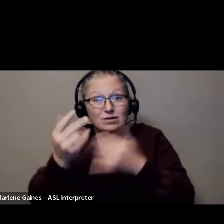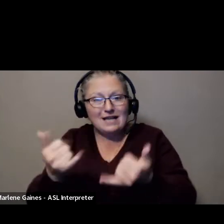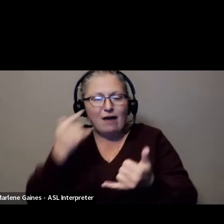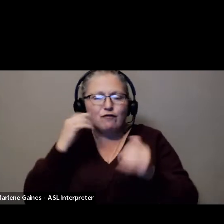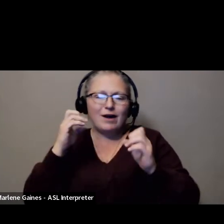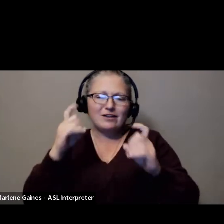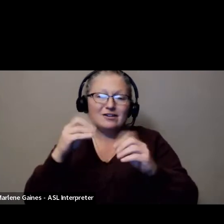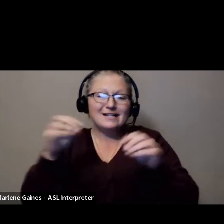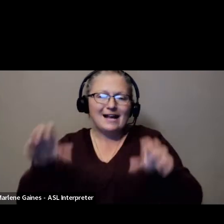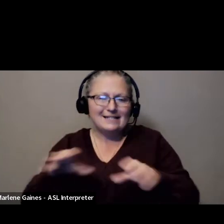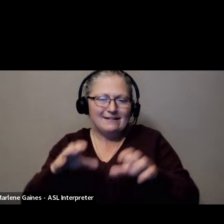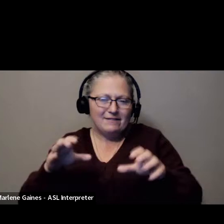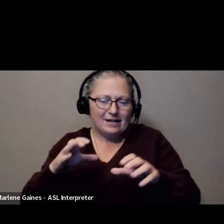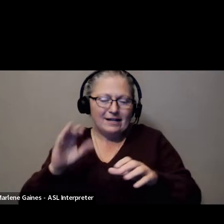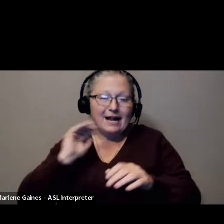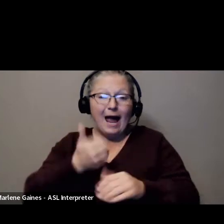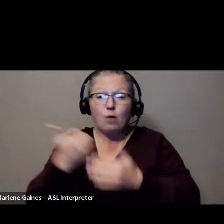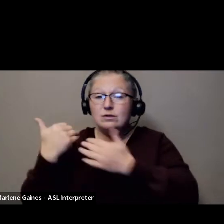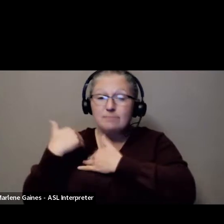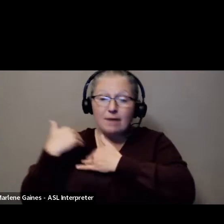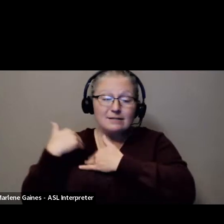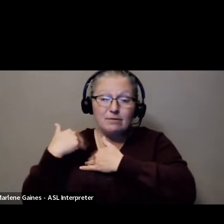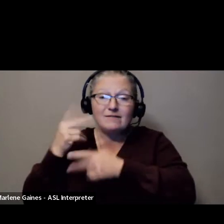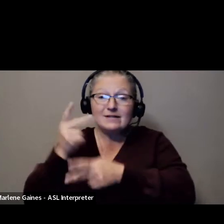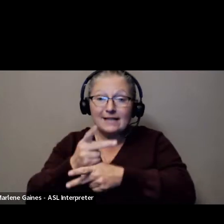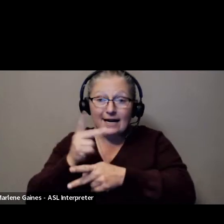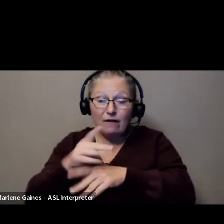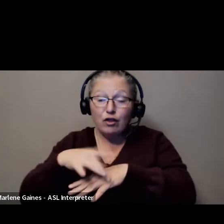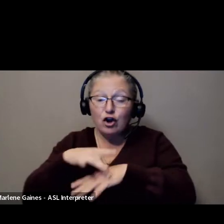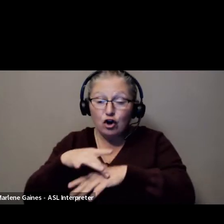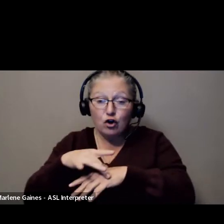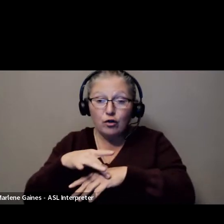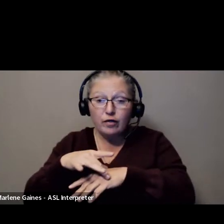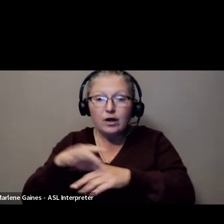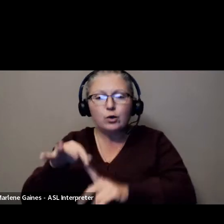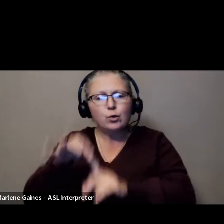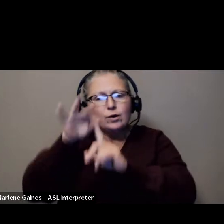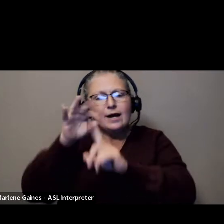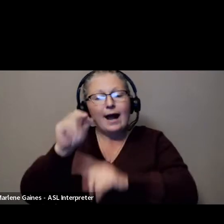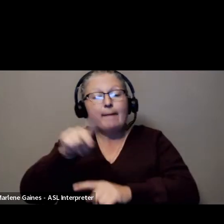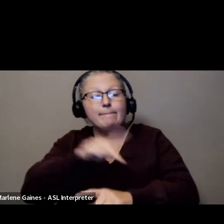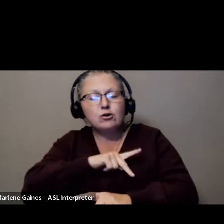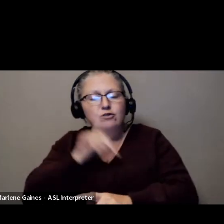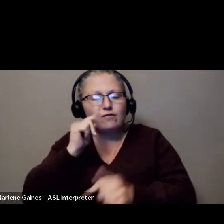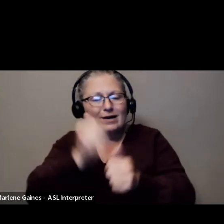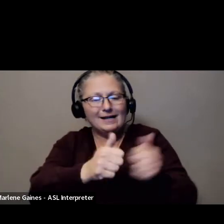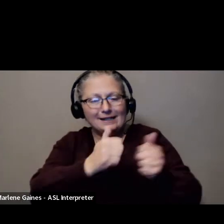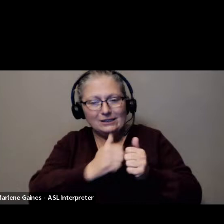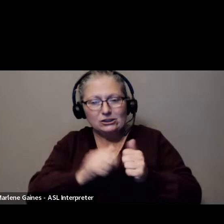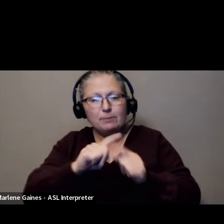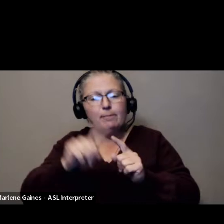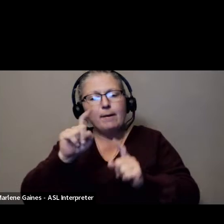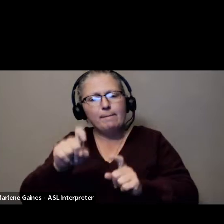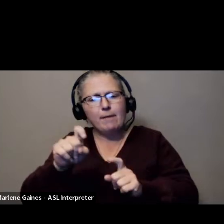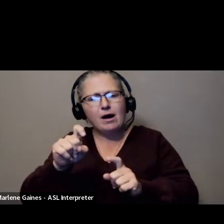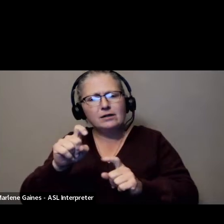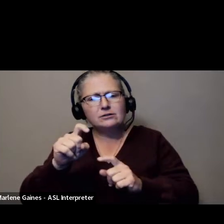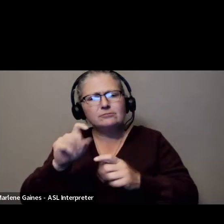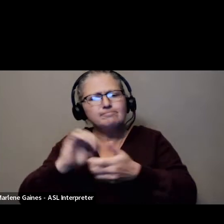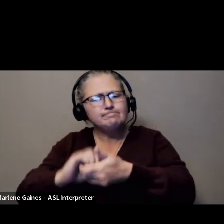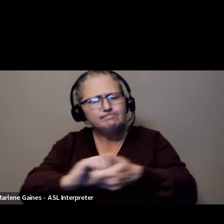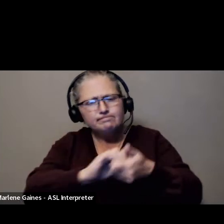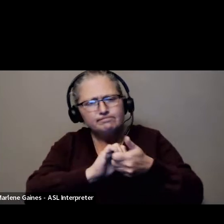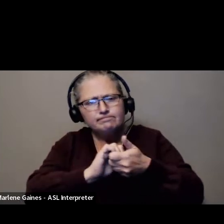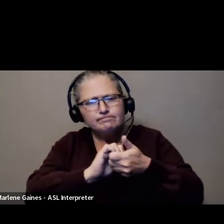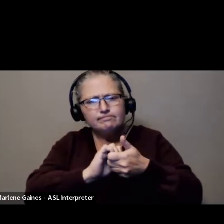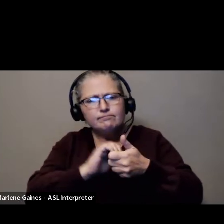activities. Our responsibility of caring for the earth is unique and personal to each of us, but should be rooted in allyship